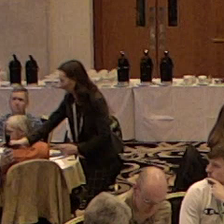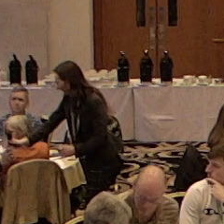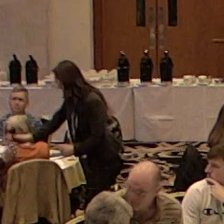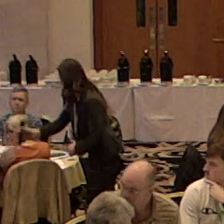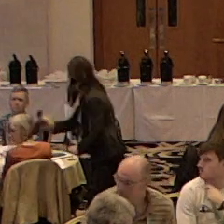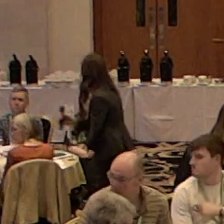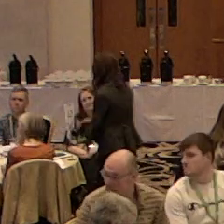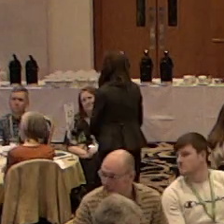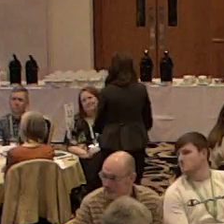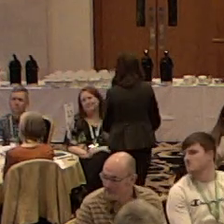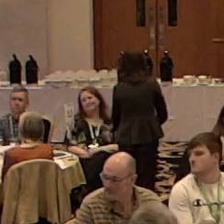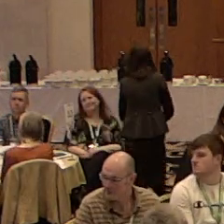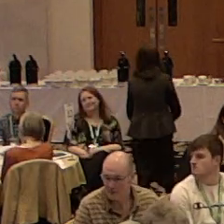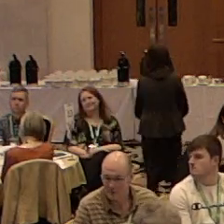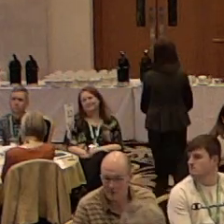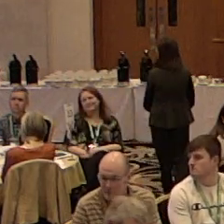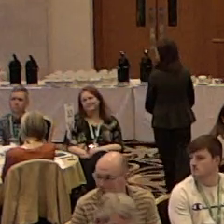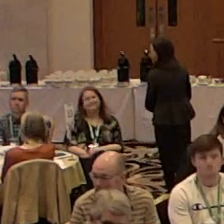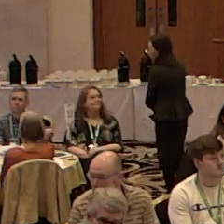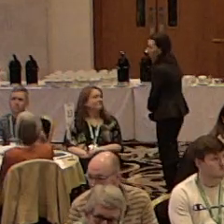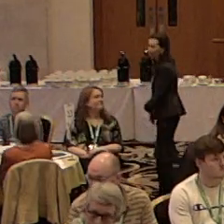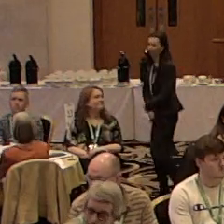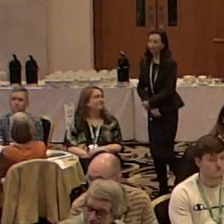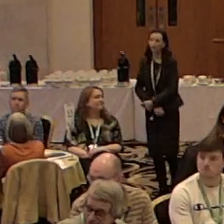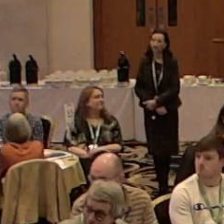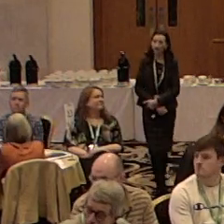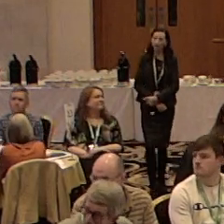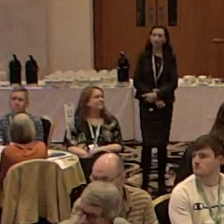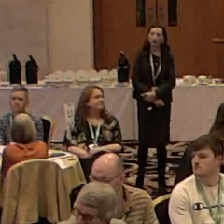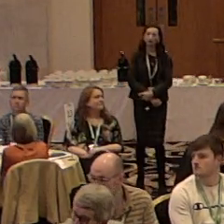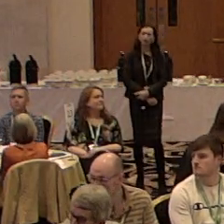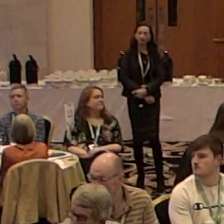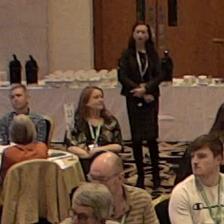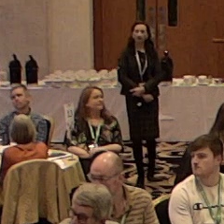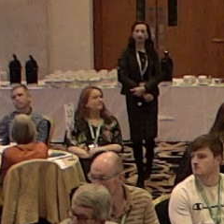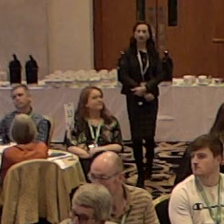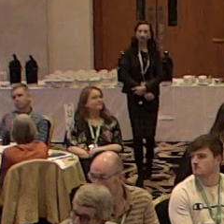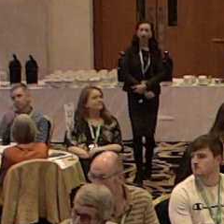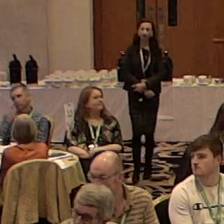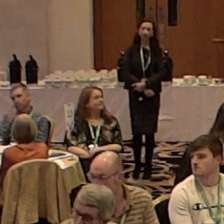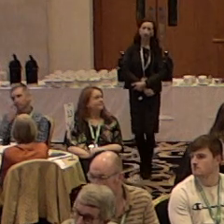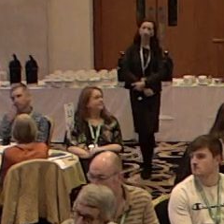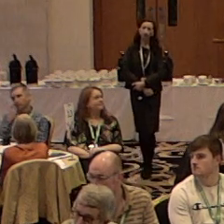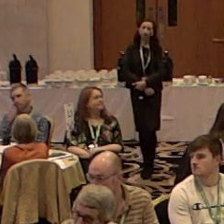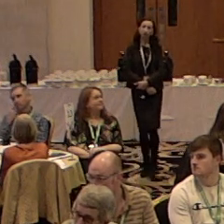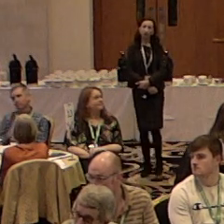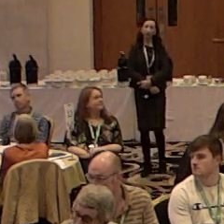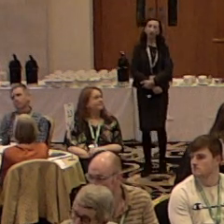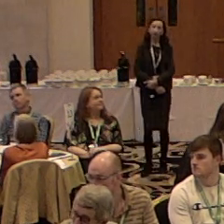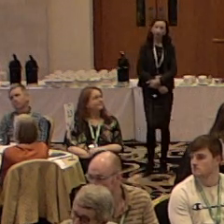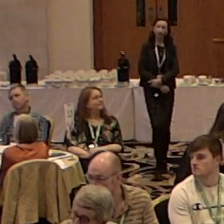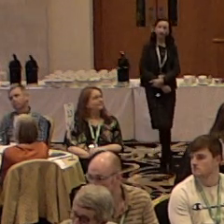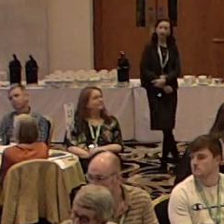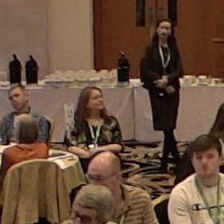Afternoon. The citizens at table 14 felt in respect to the first question that they were shocked that there was such a female